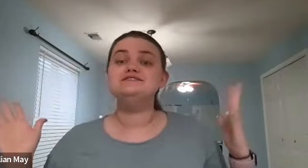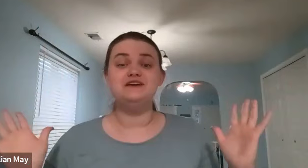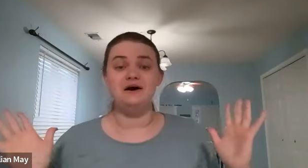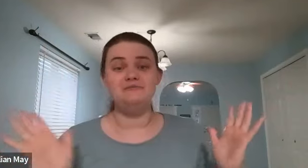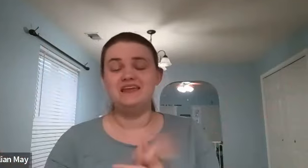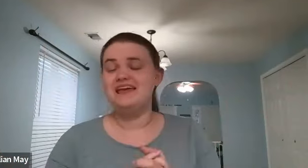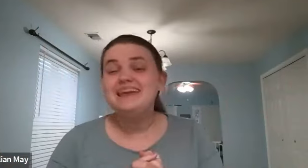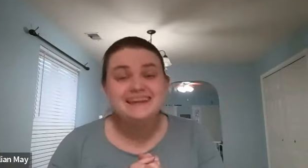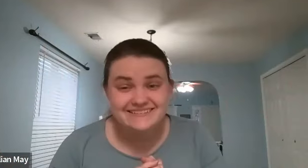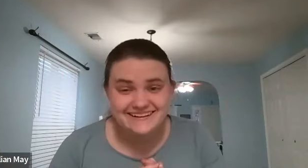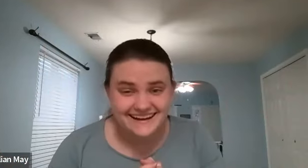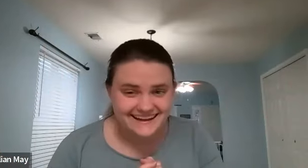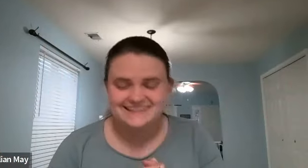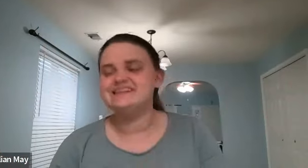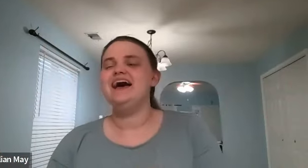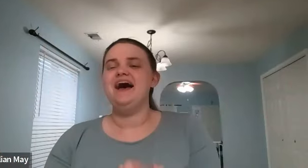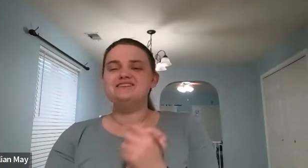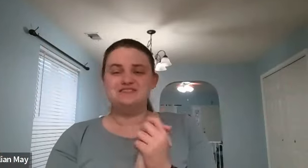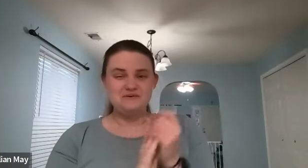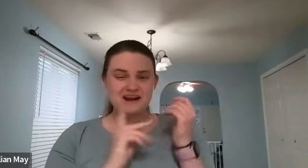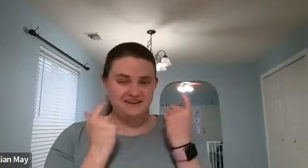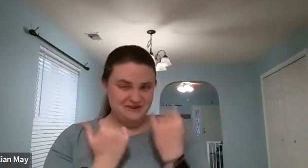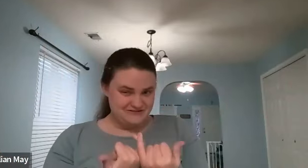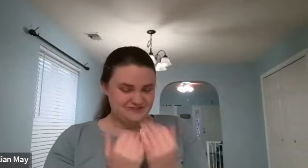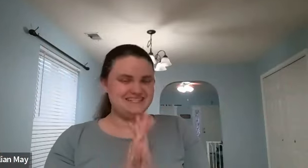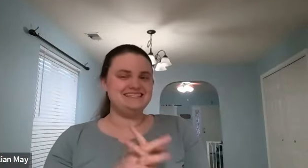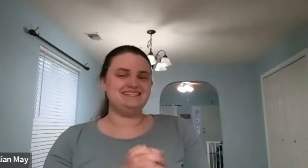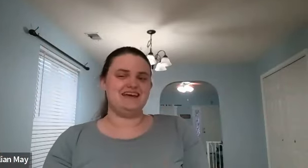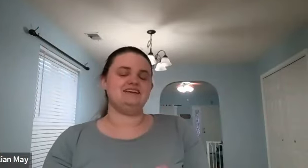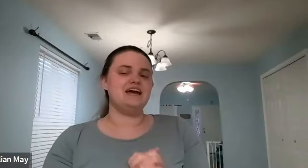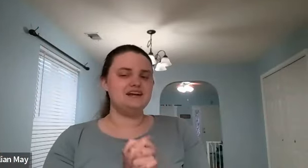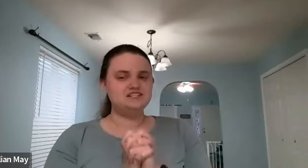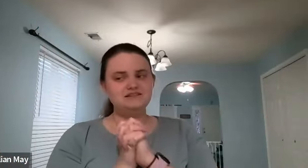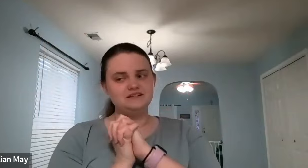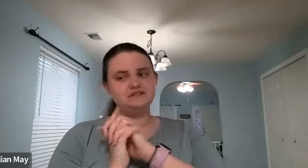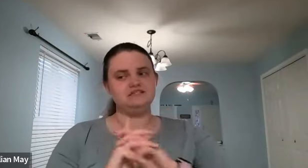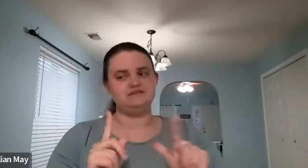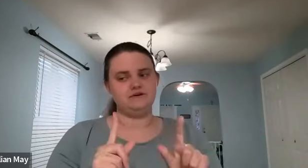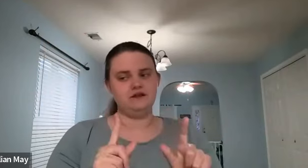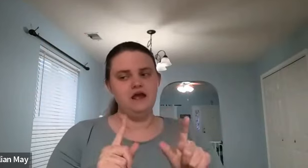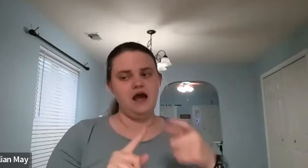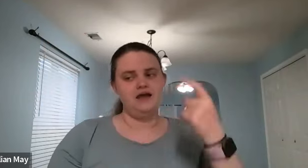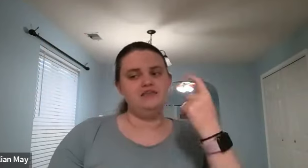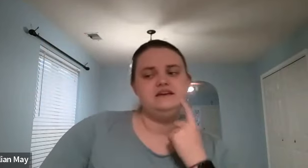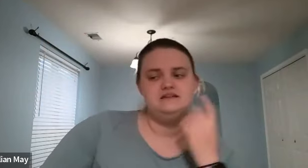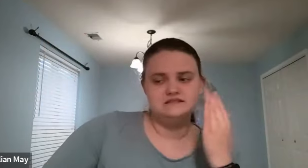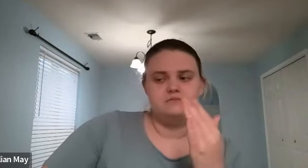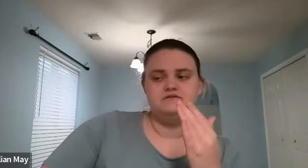So anyways, so what I have for today is actually a little different. I think some of